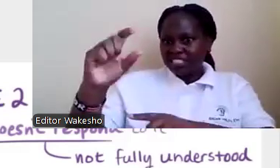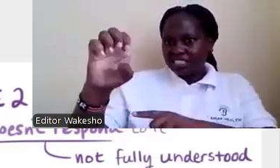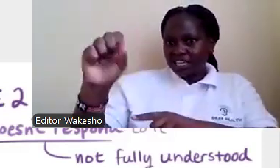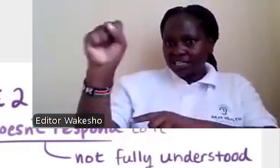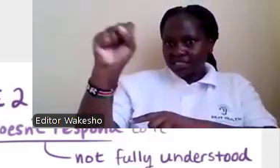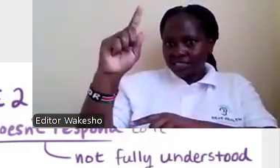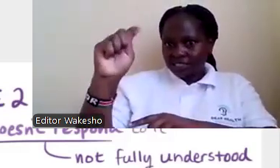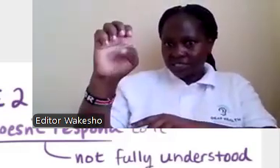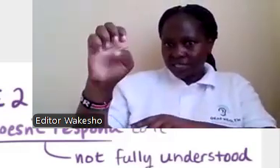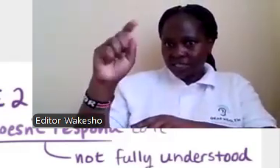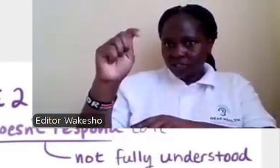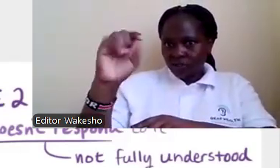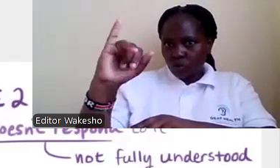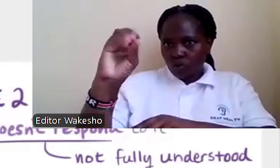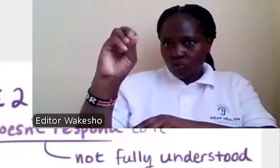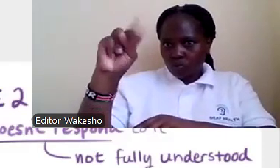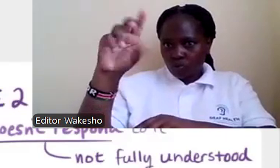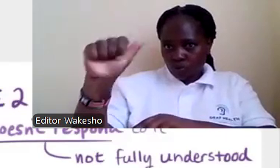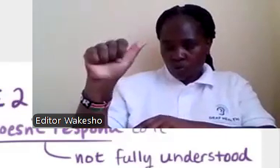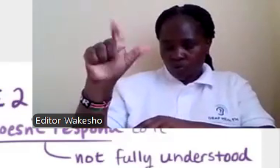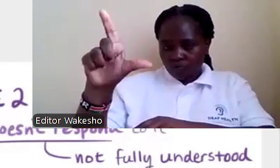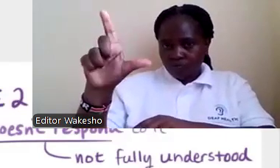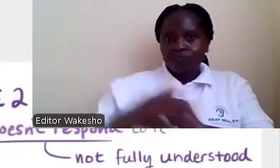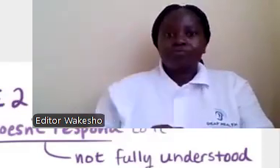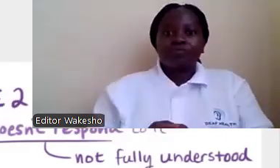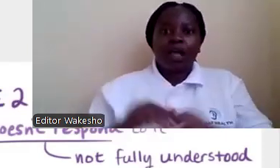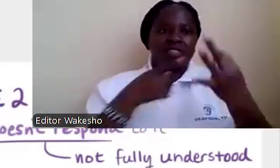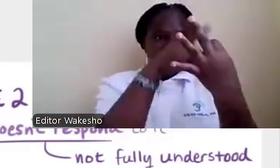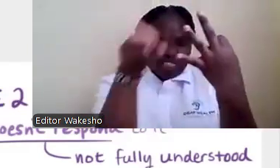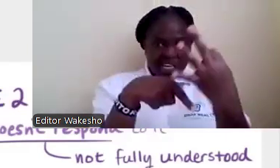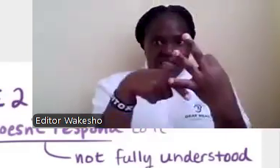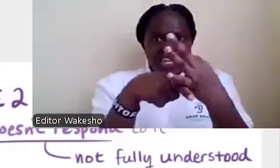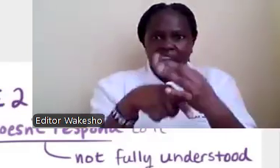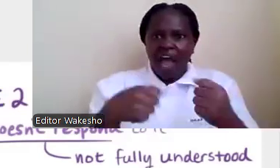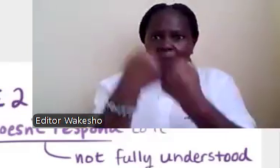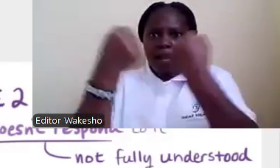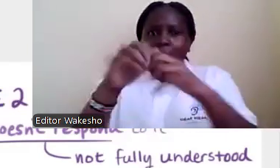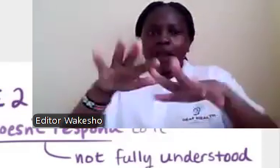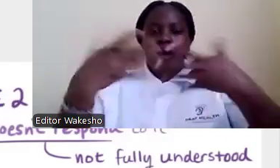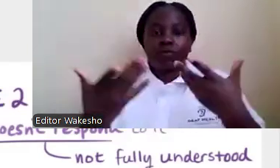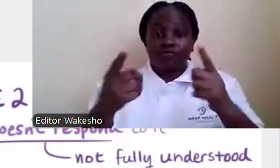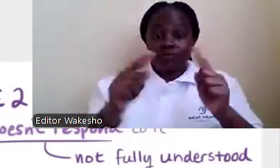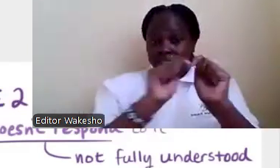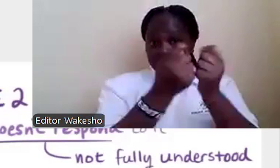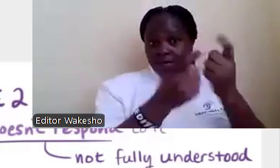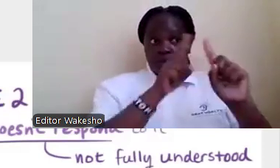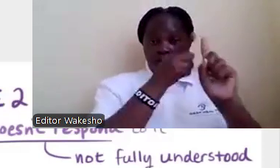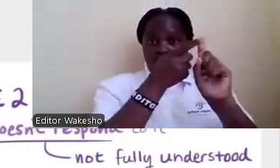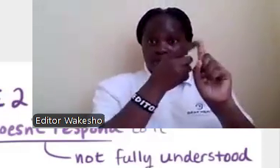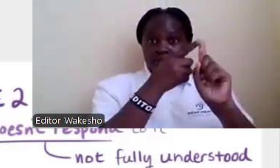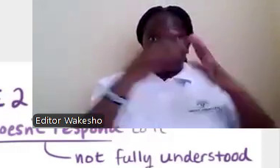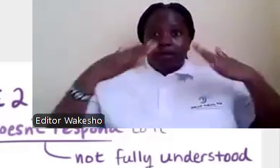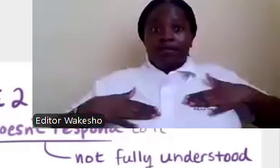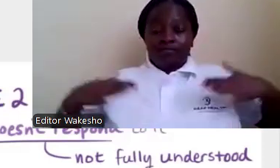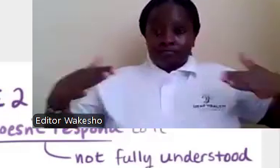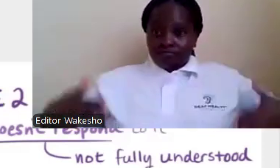other, smaller subtypes can come about. So we start with type 1. We've said the body cannot